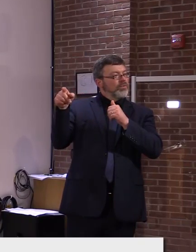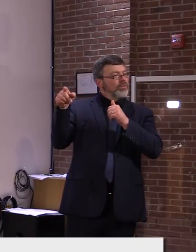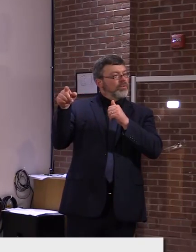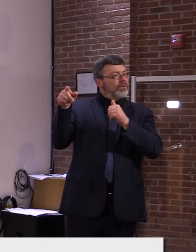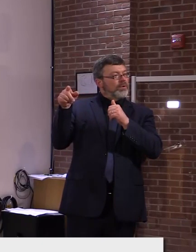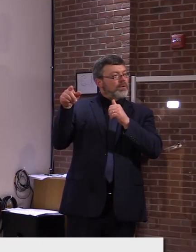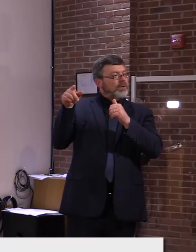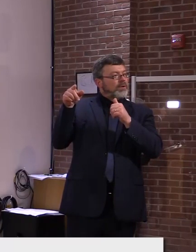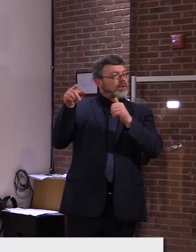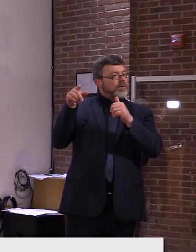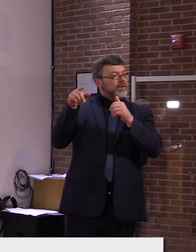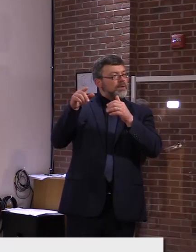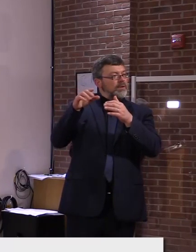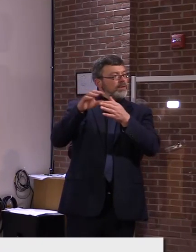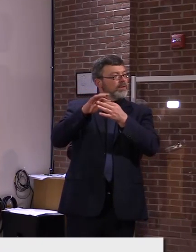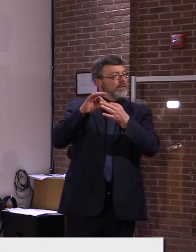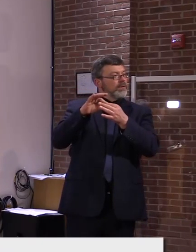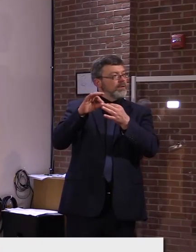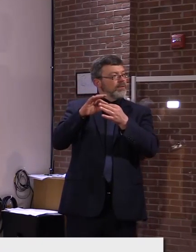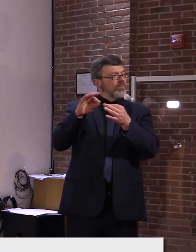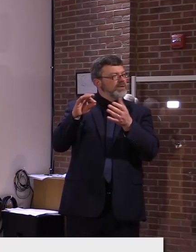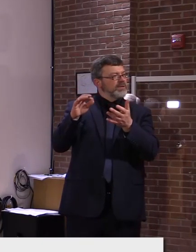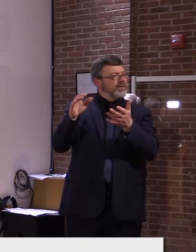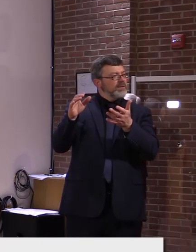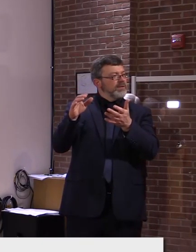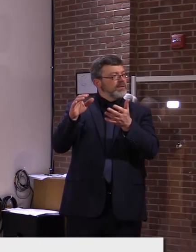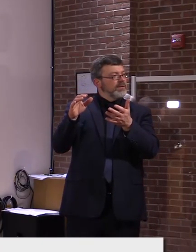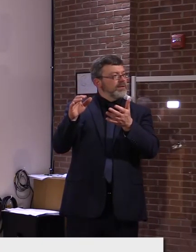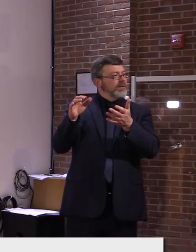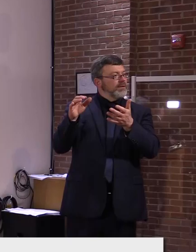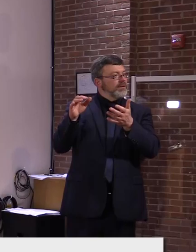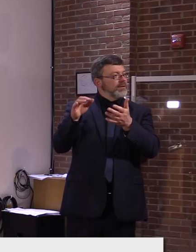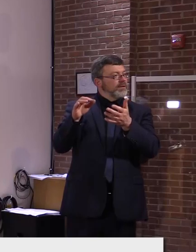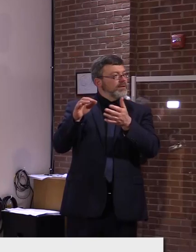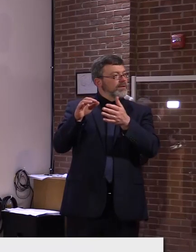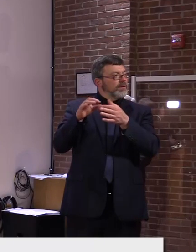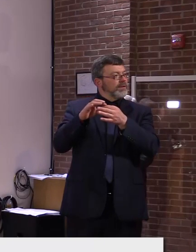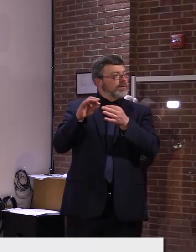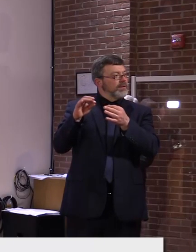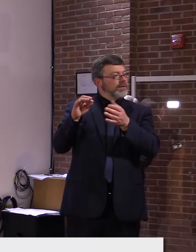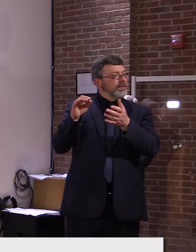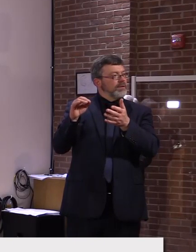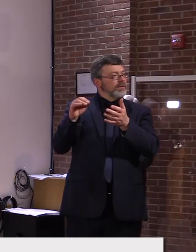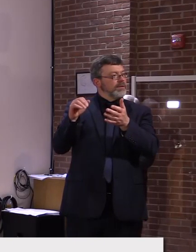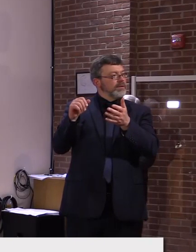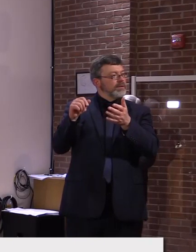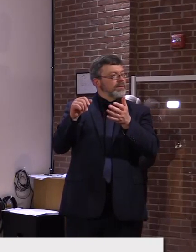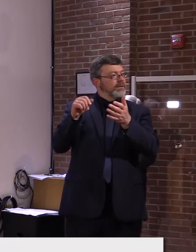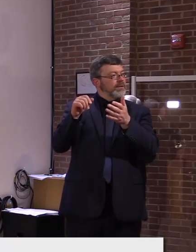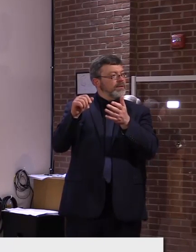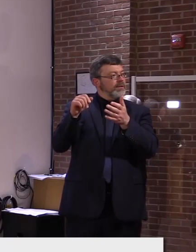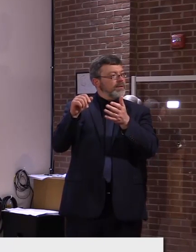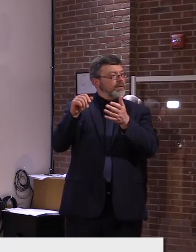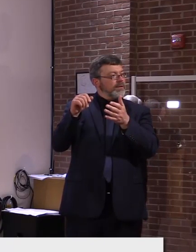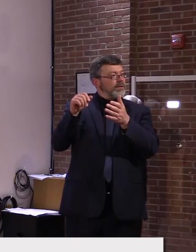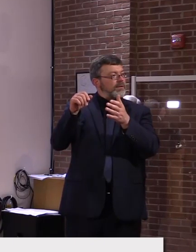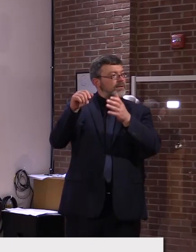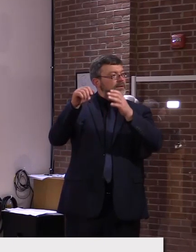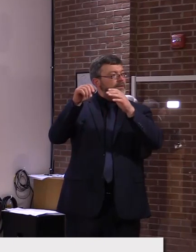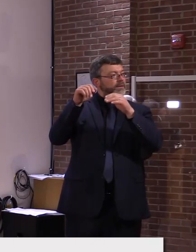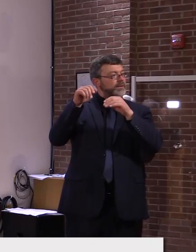So I don't get to see it. And I think that we'll see, it. I don't know if it would be more challenging or less